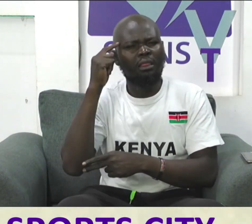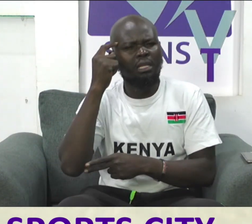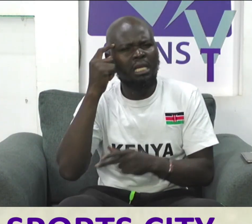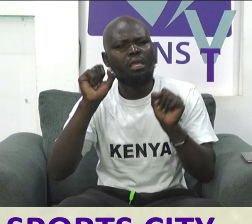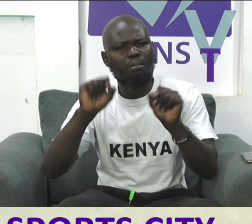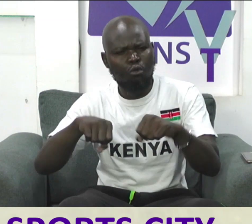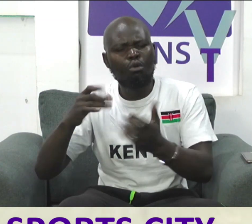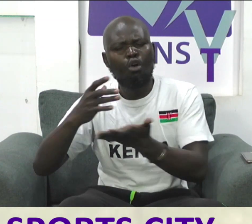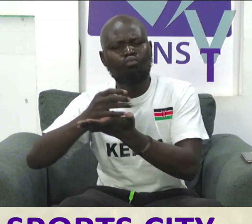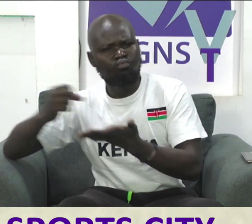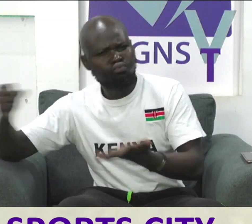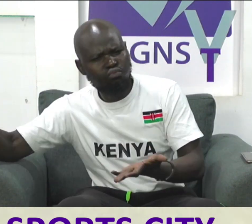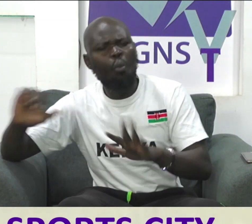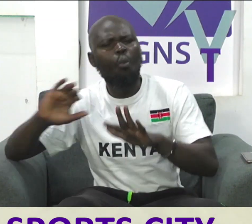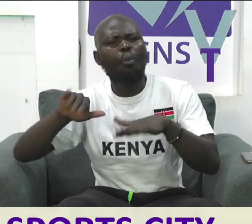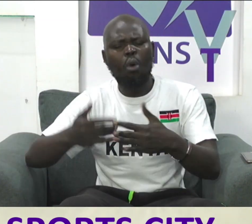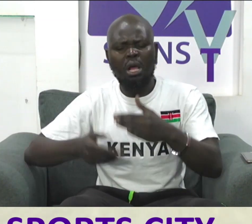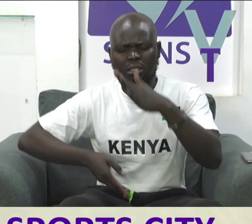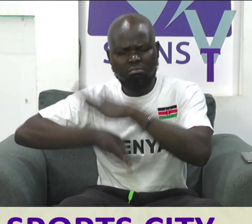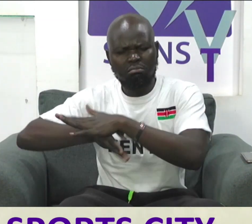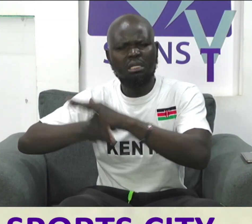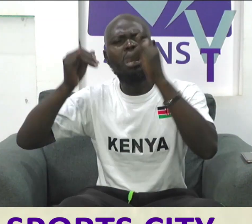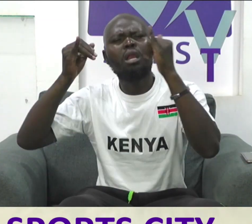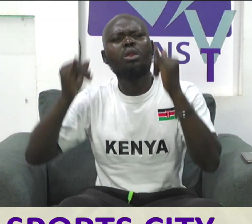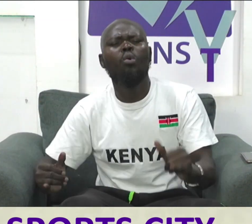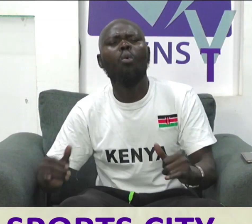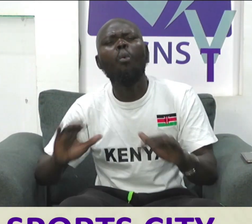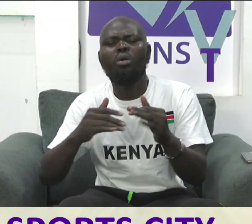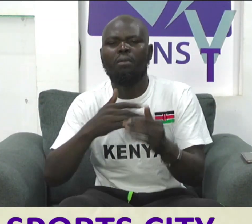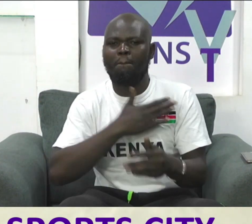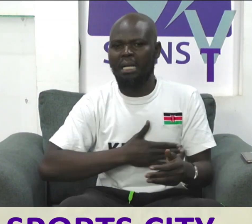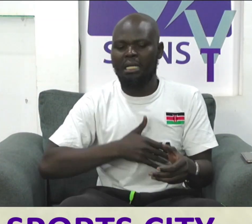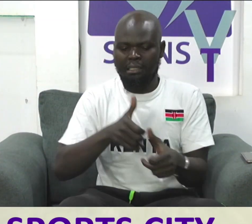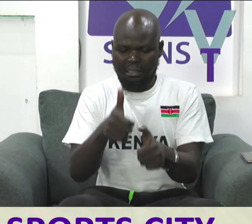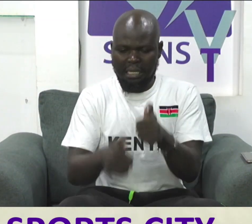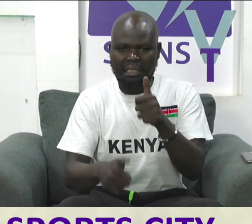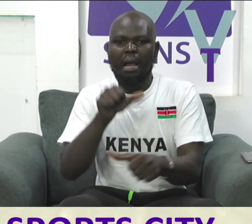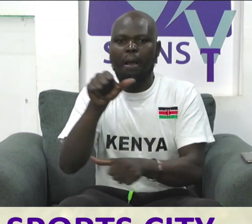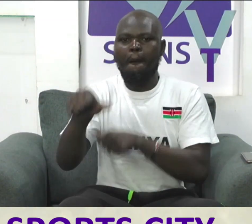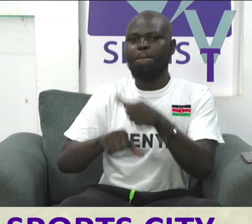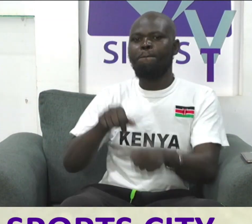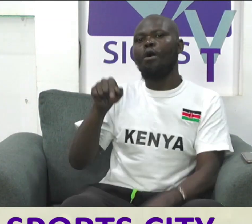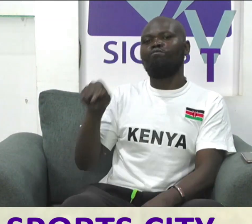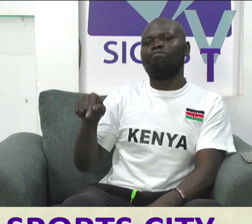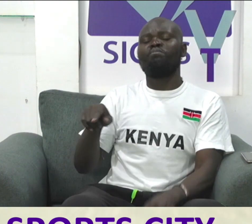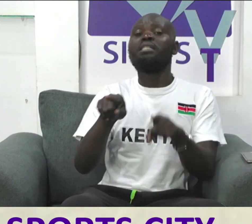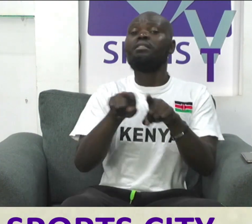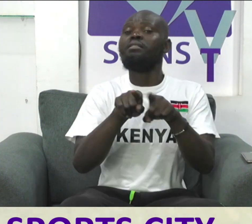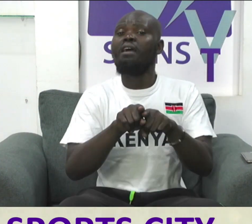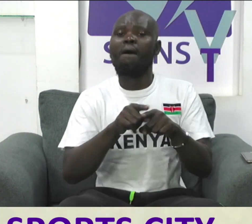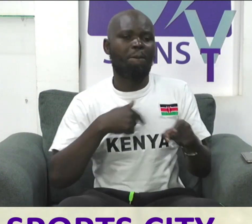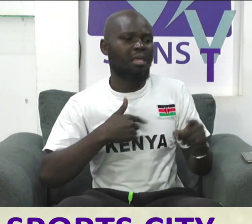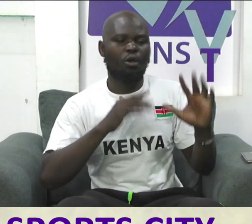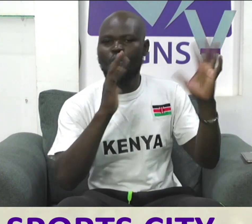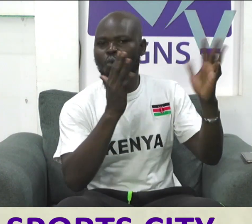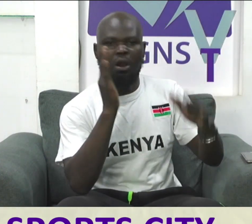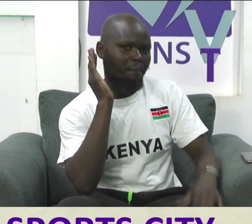about what is happening in Tusker. Do you think they should get another coach, or they should fire their coach and